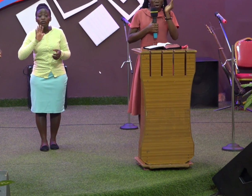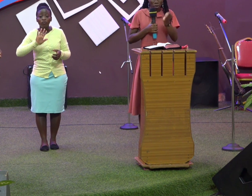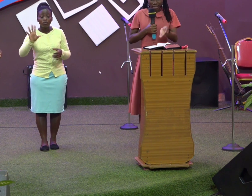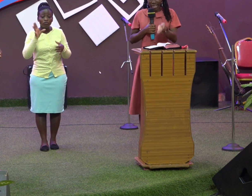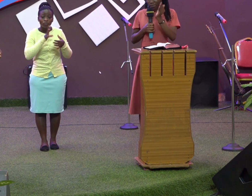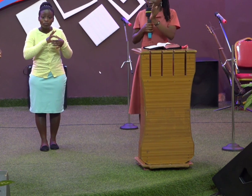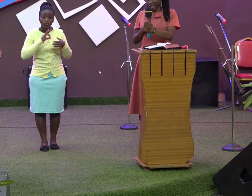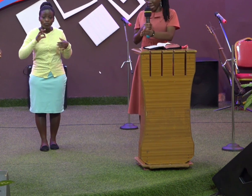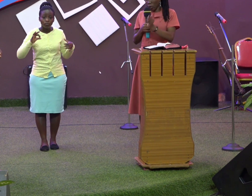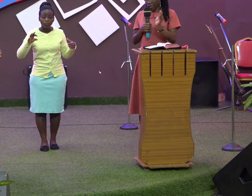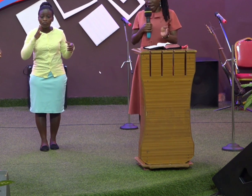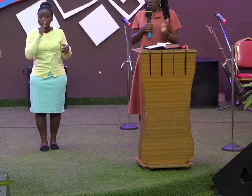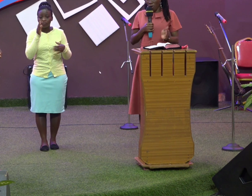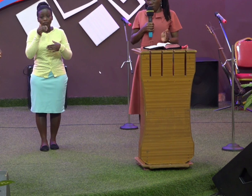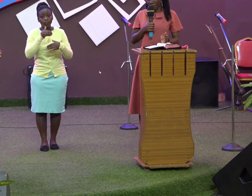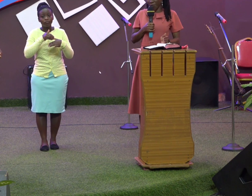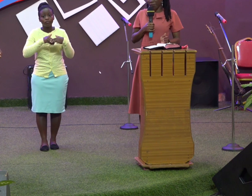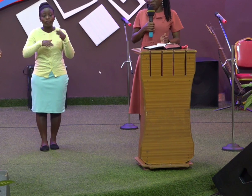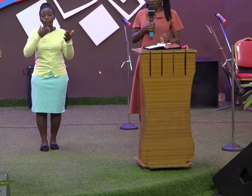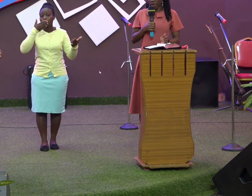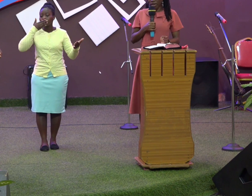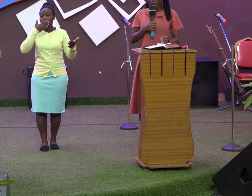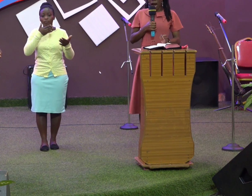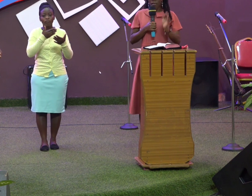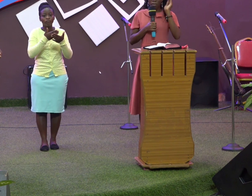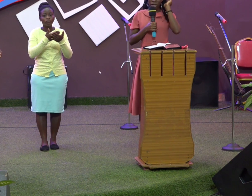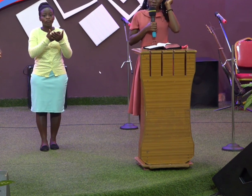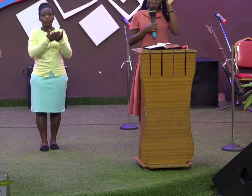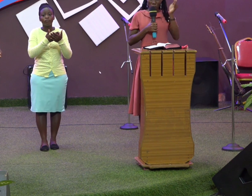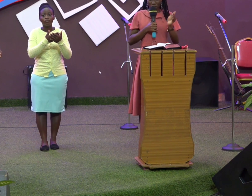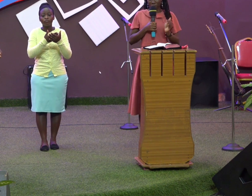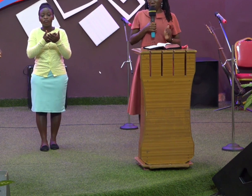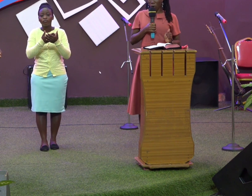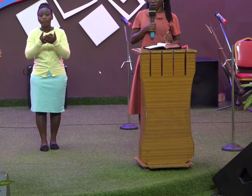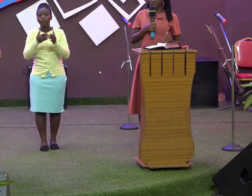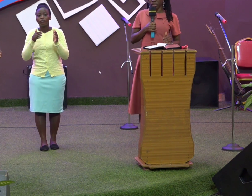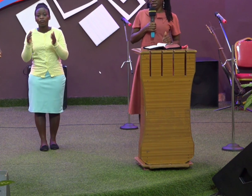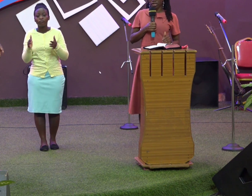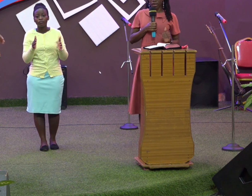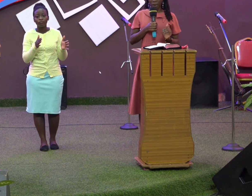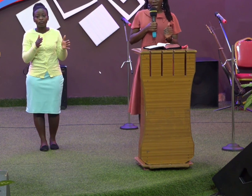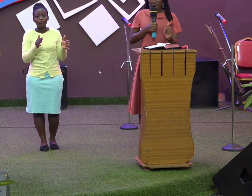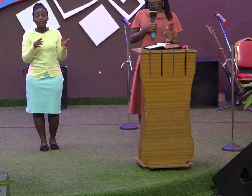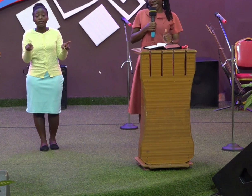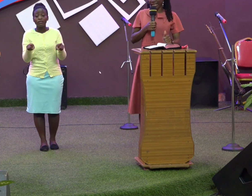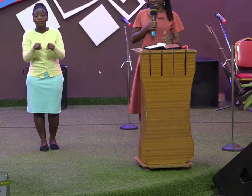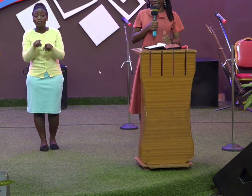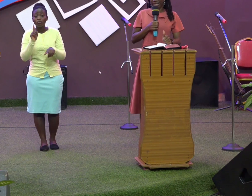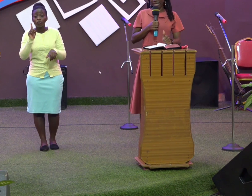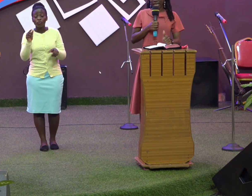spirit is in a good state, it's being taken good care of. However much you to worship God, the Bible